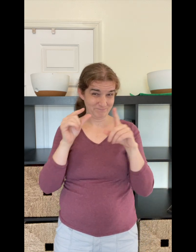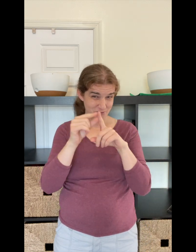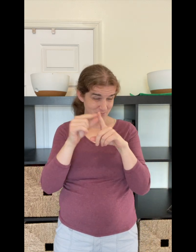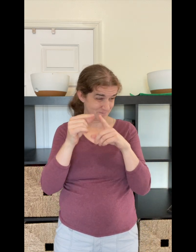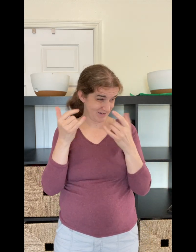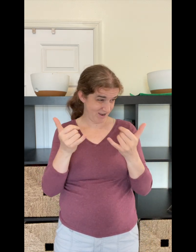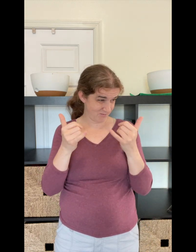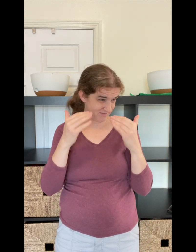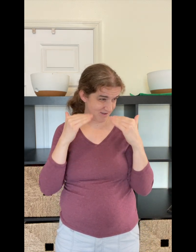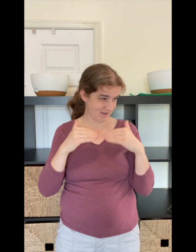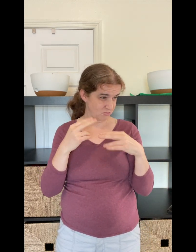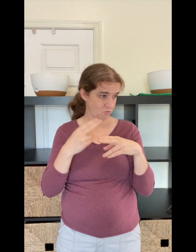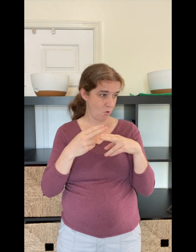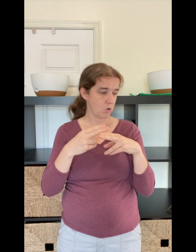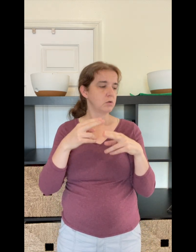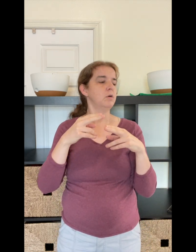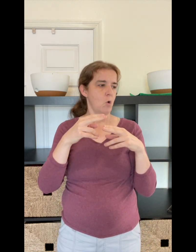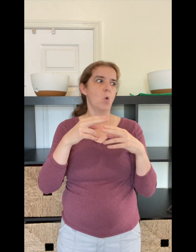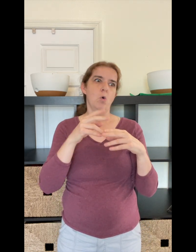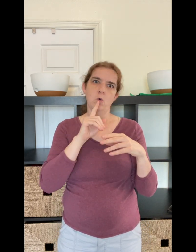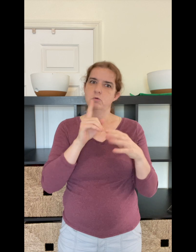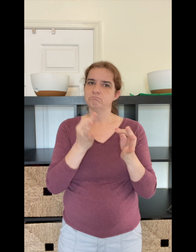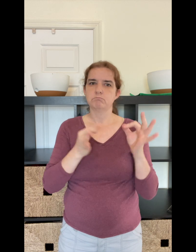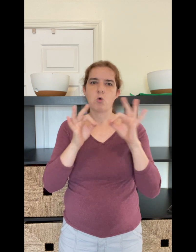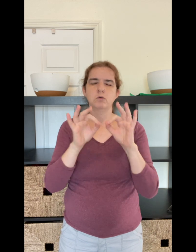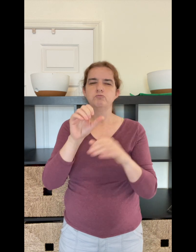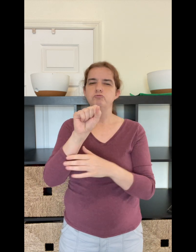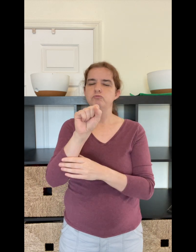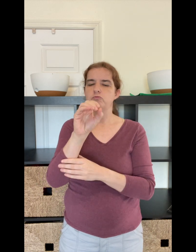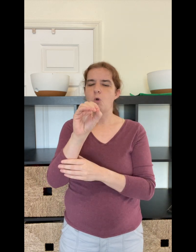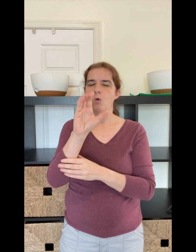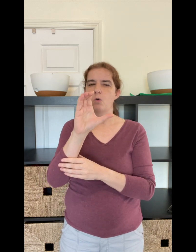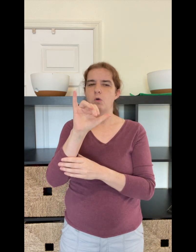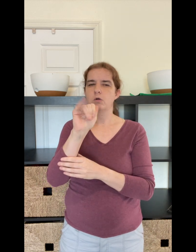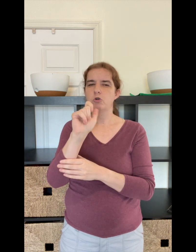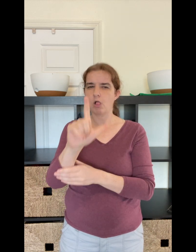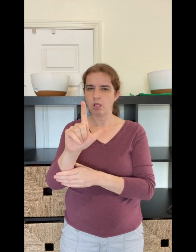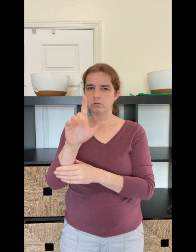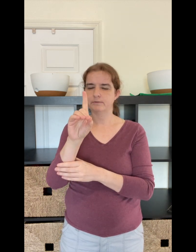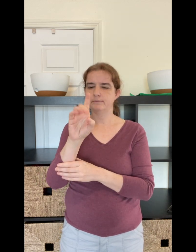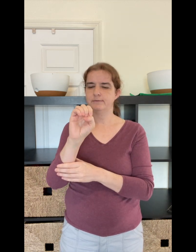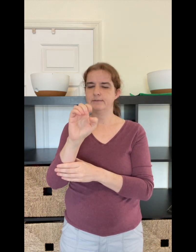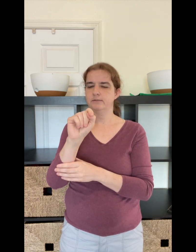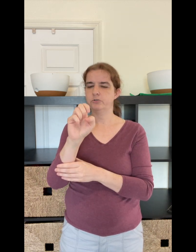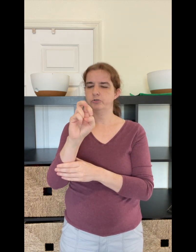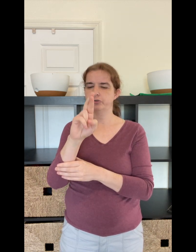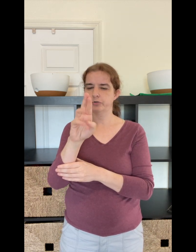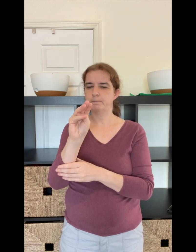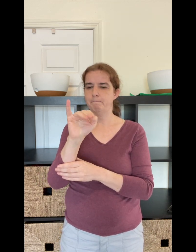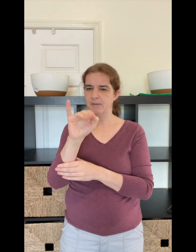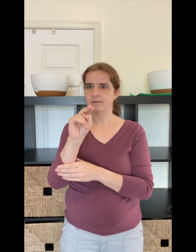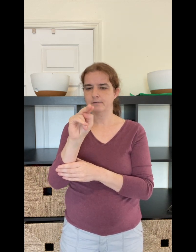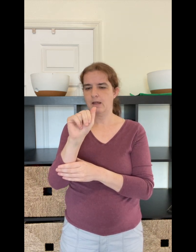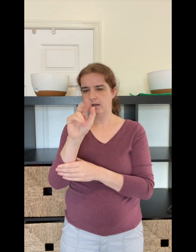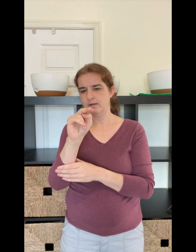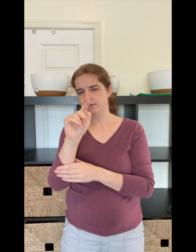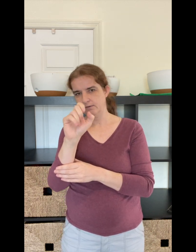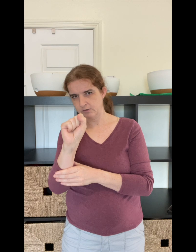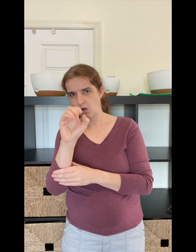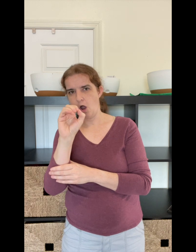the next group of terms, now we have the next group of terms. Oh, this is really important. Social